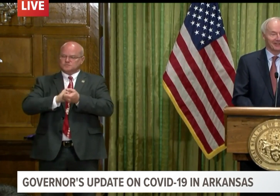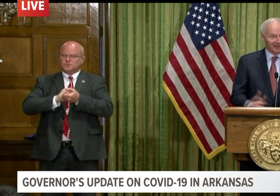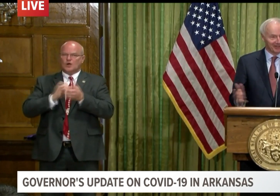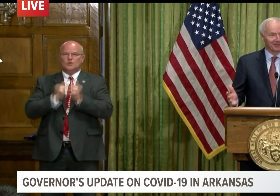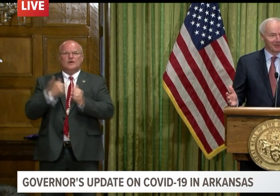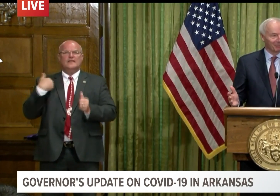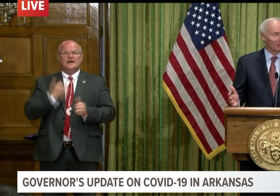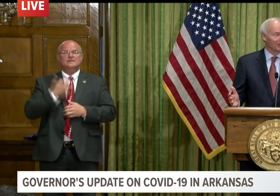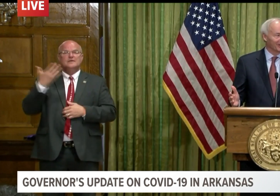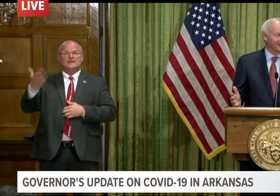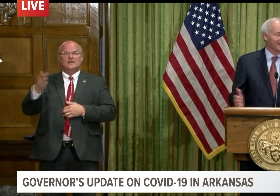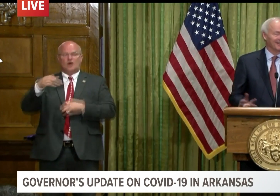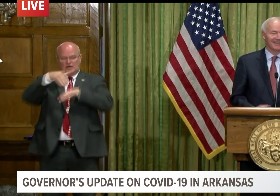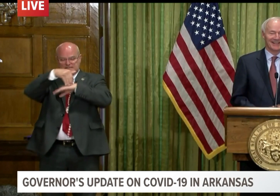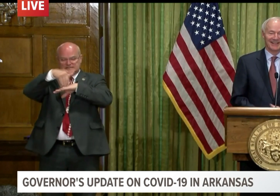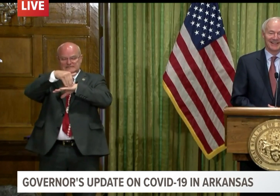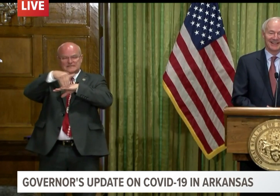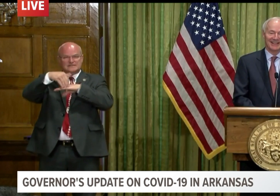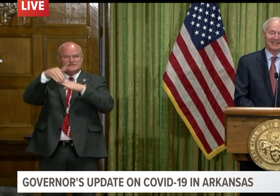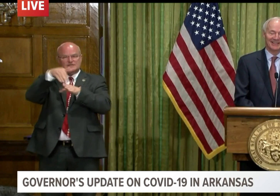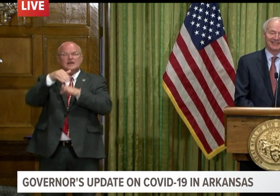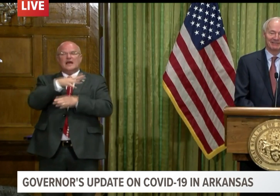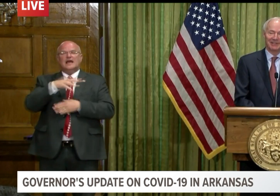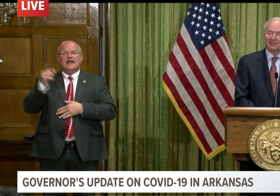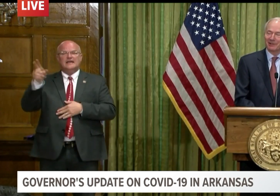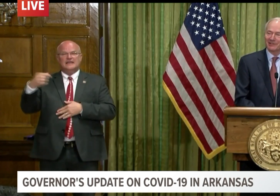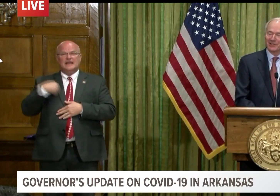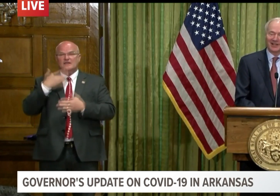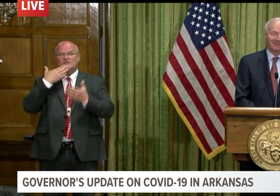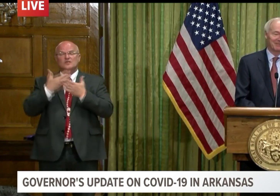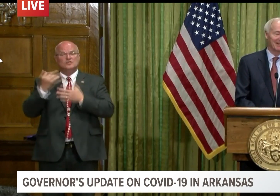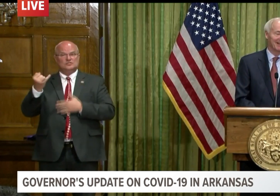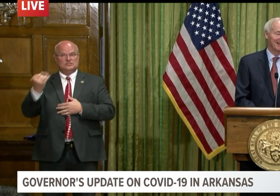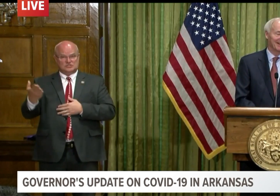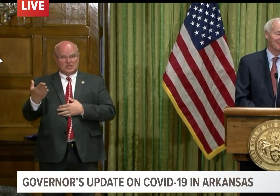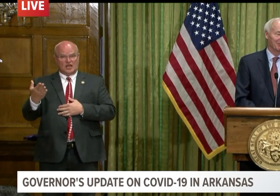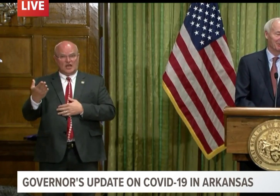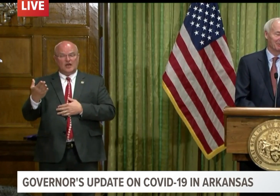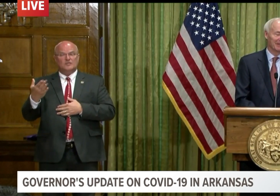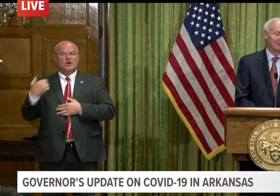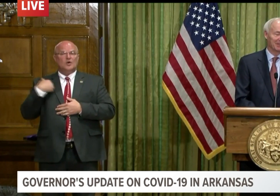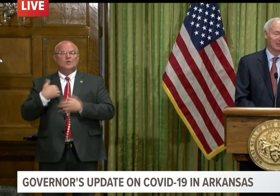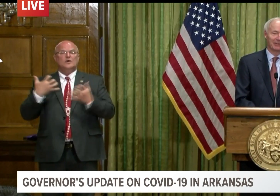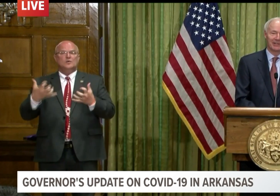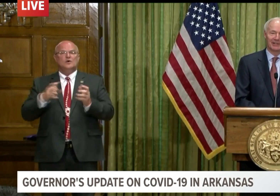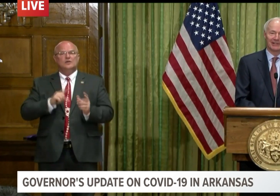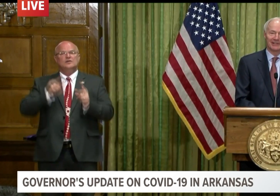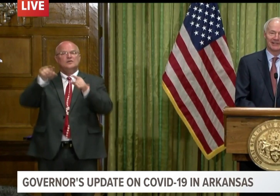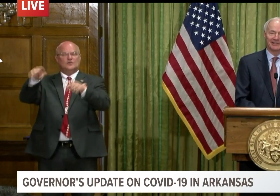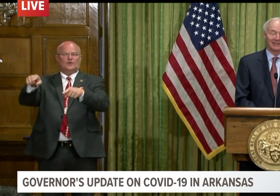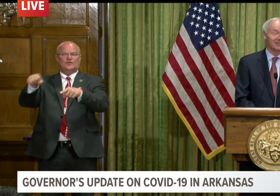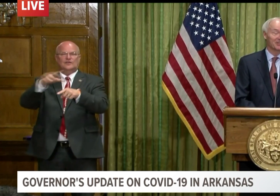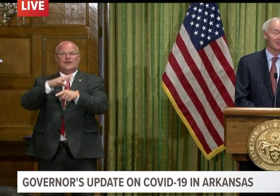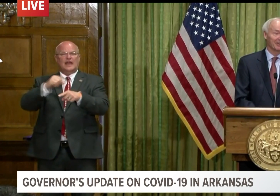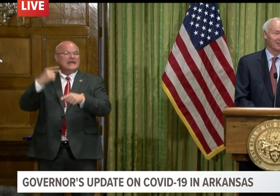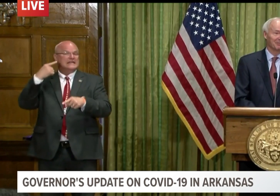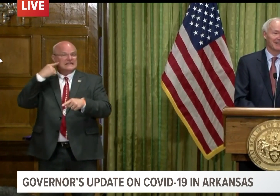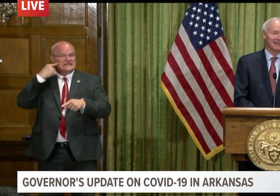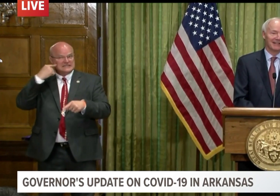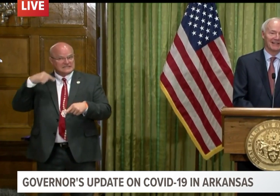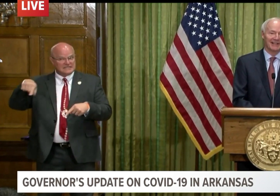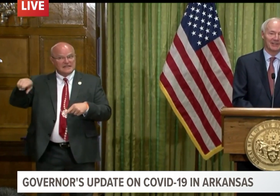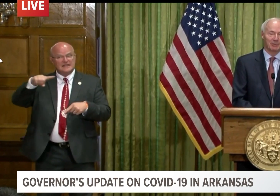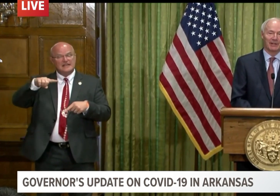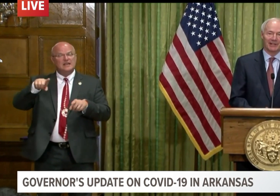but they're on a border and they've done a great job, and we want to be able to go there and listen to